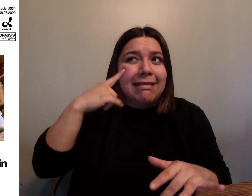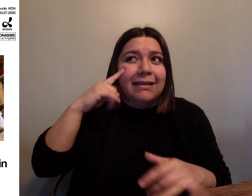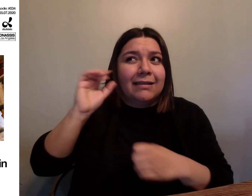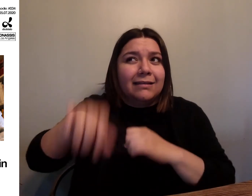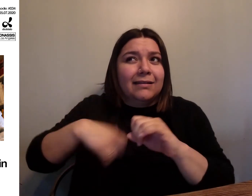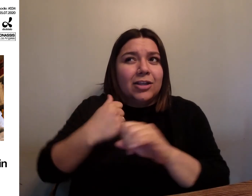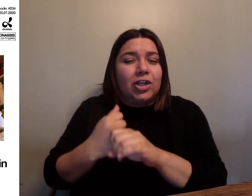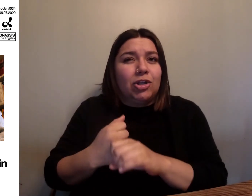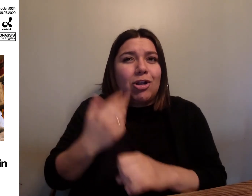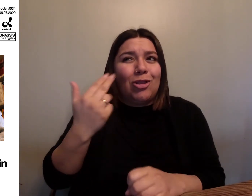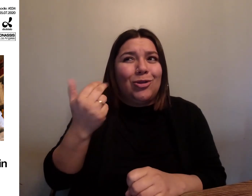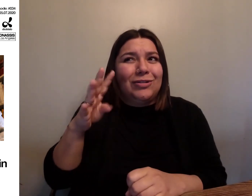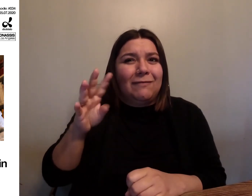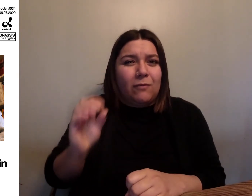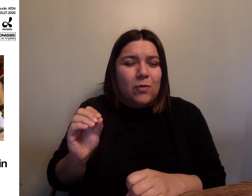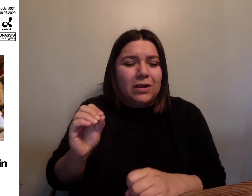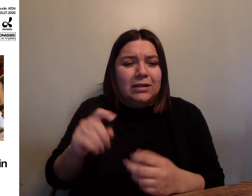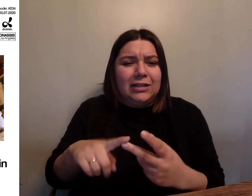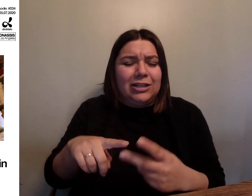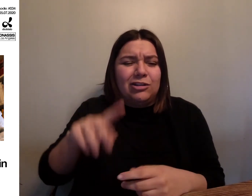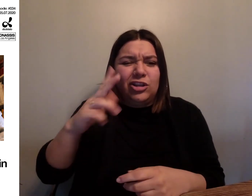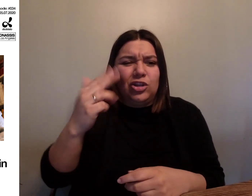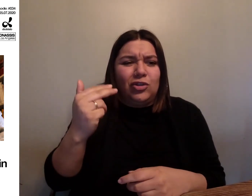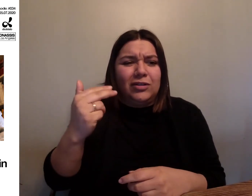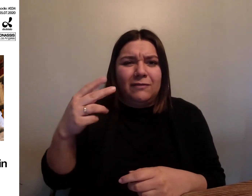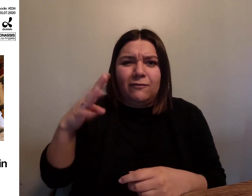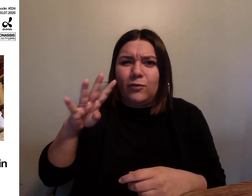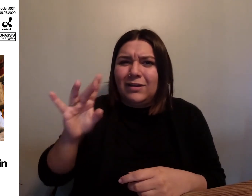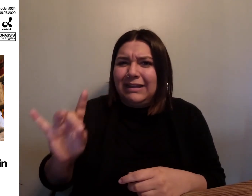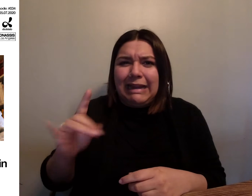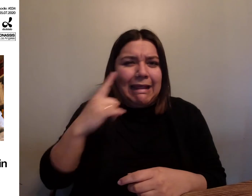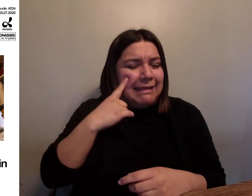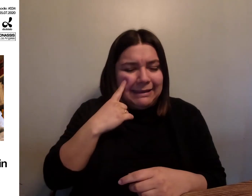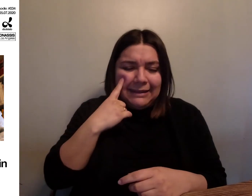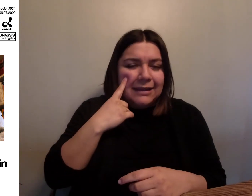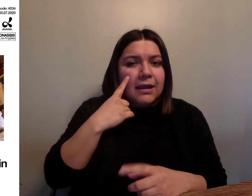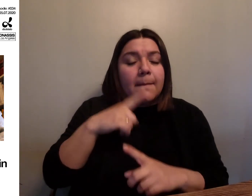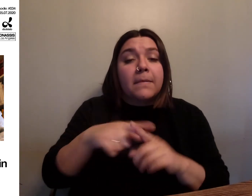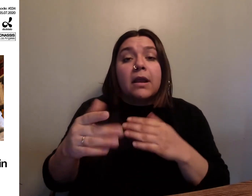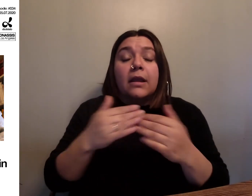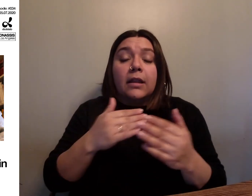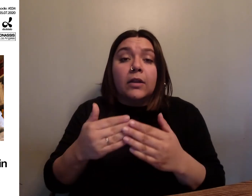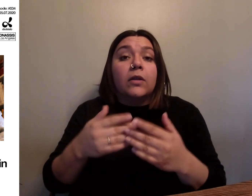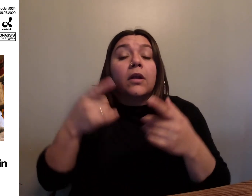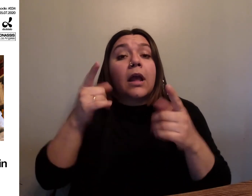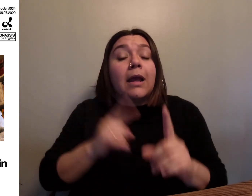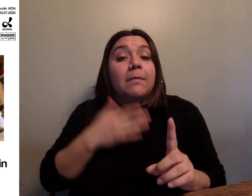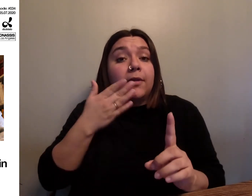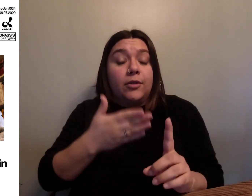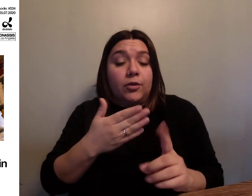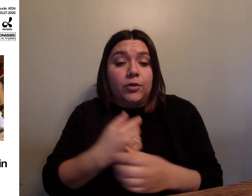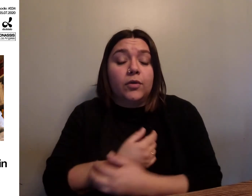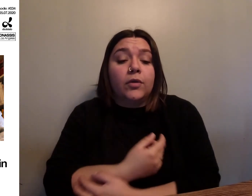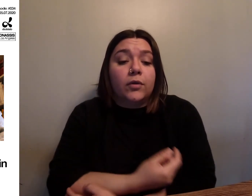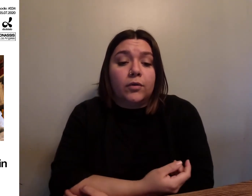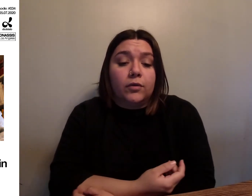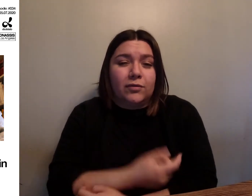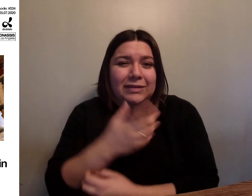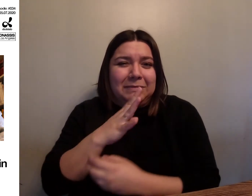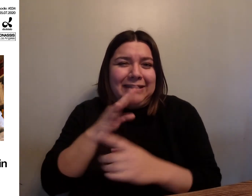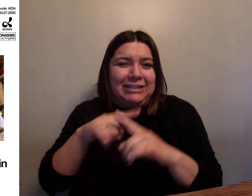in 1340 or 48, 1348, I think. La mortifera pestilenza